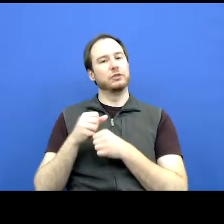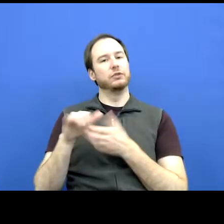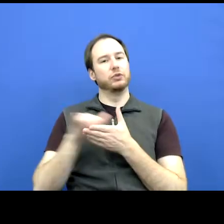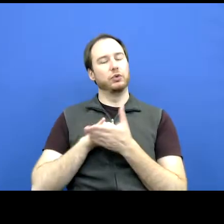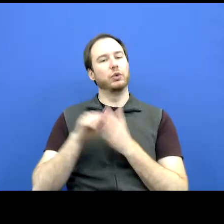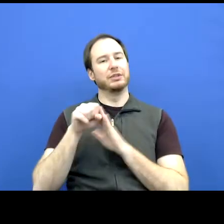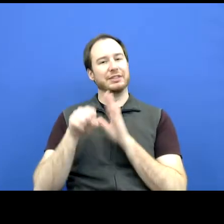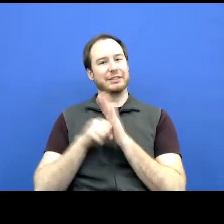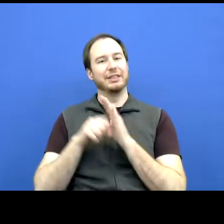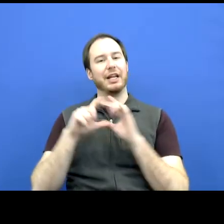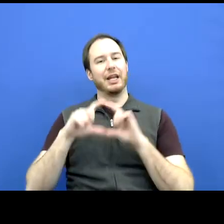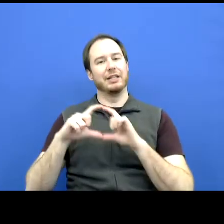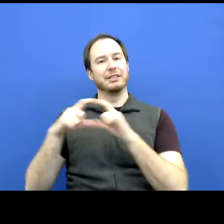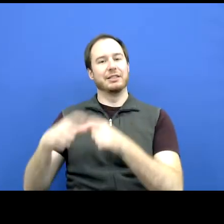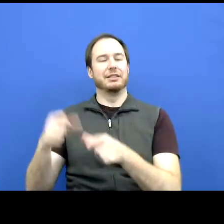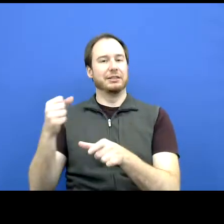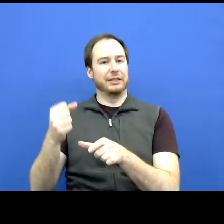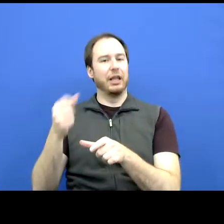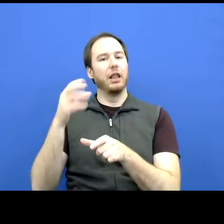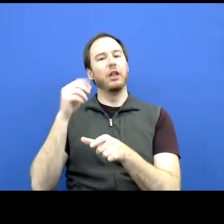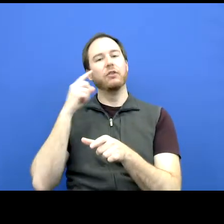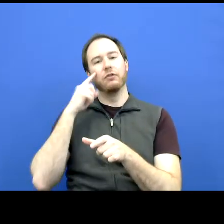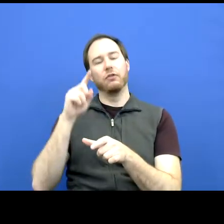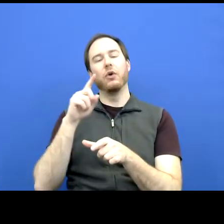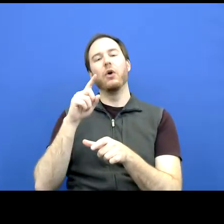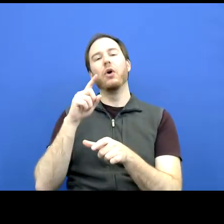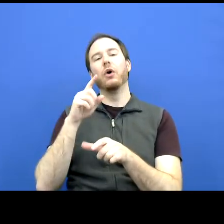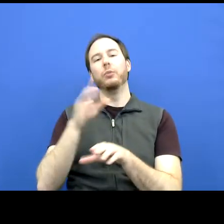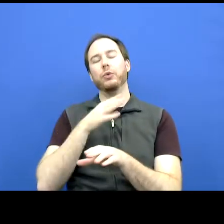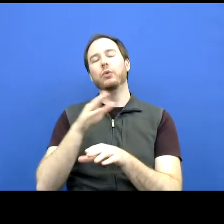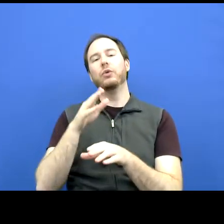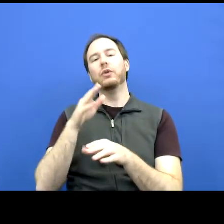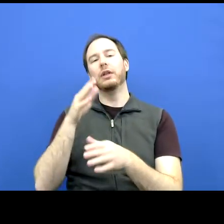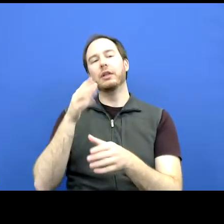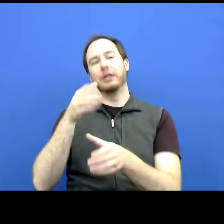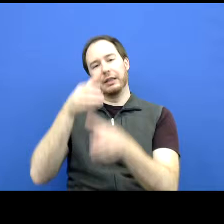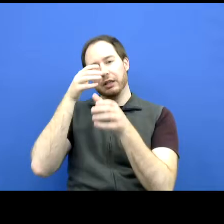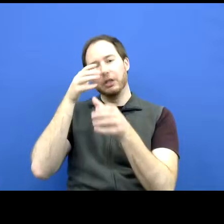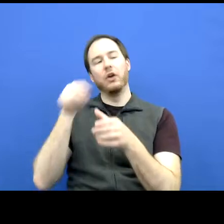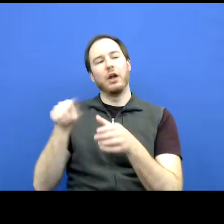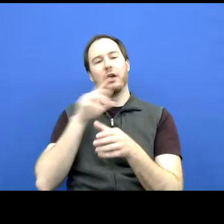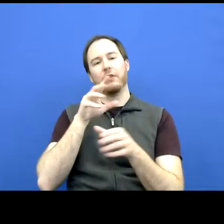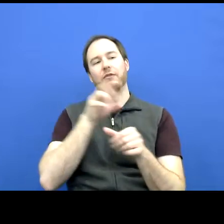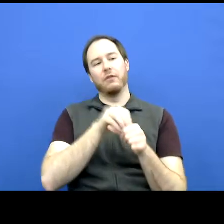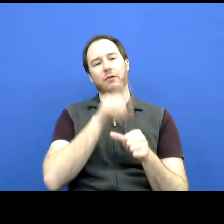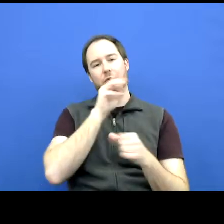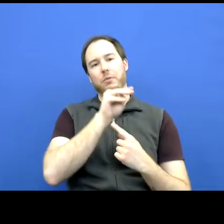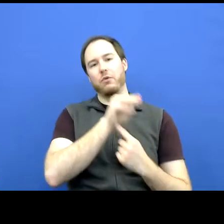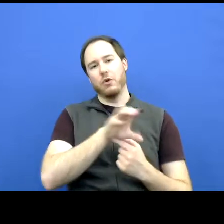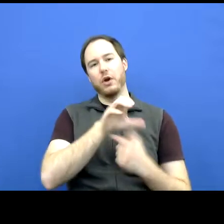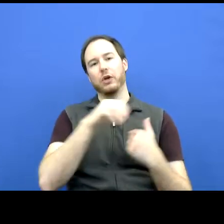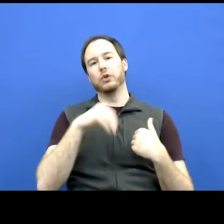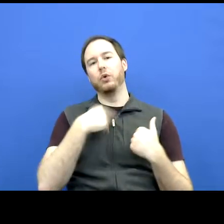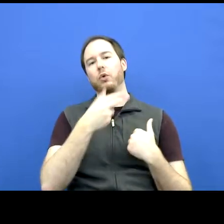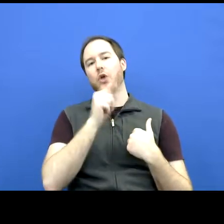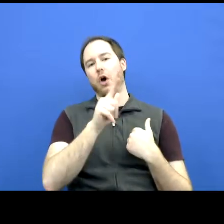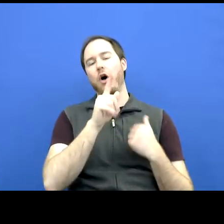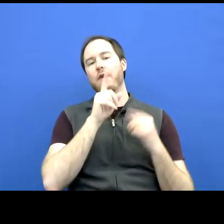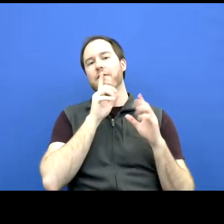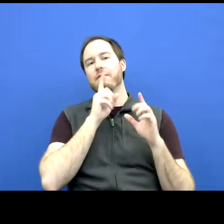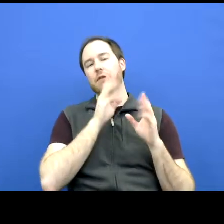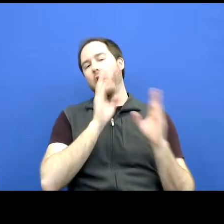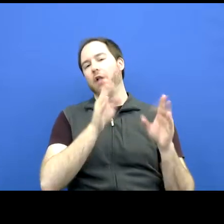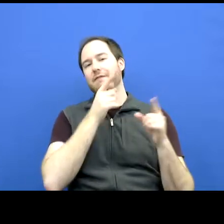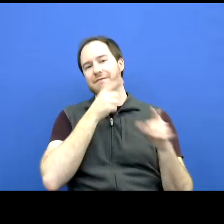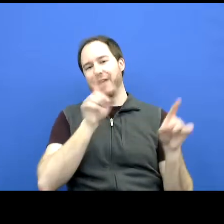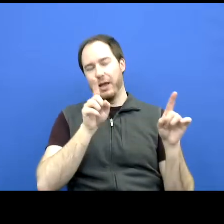Seal of Literacy, as well as being inducted into both the Monroe County Youth Hall of Fame